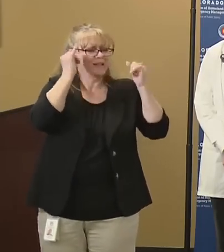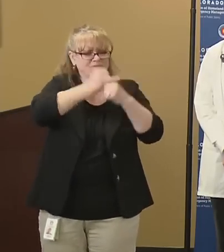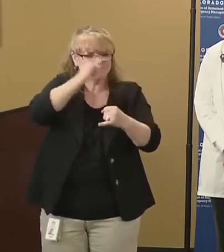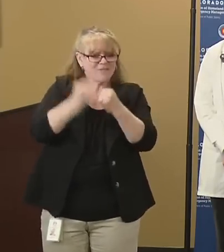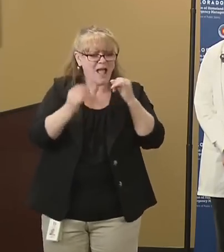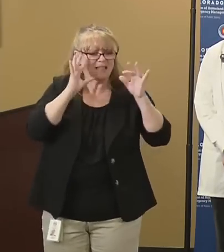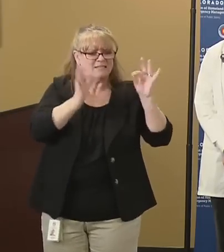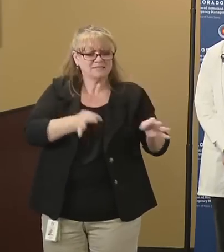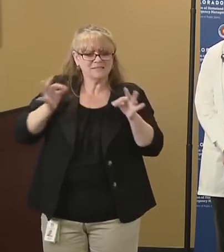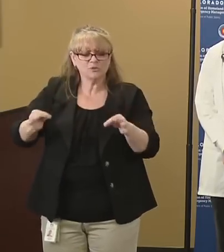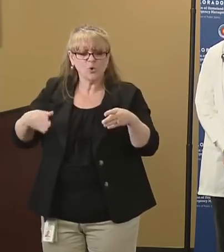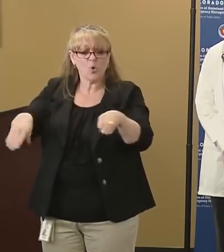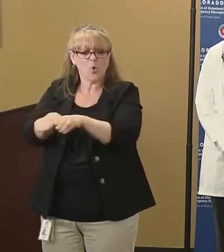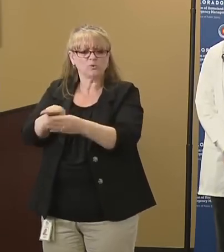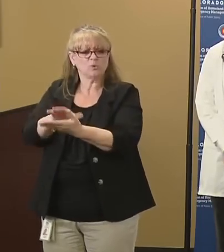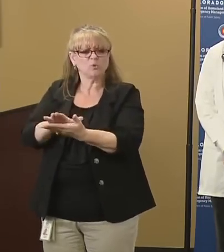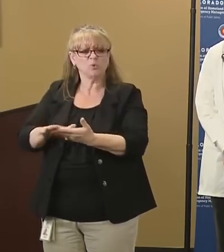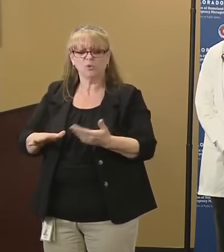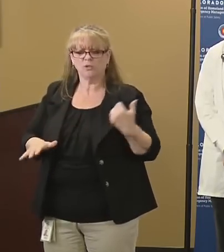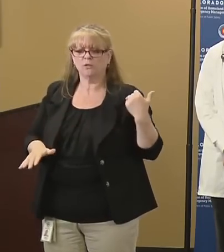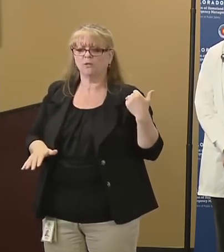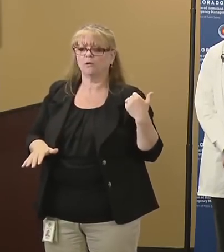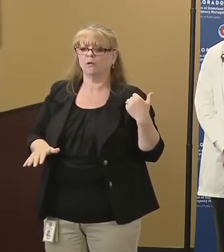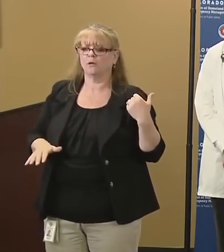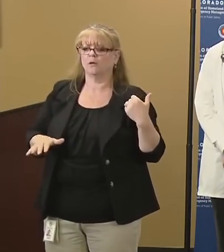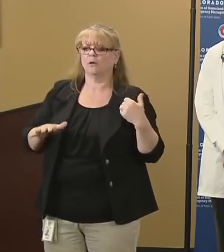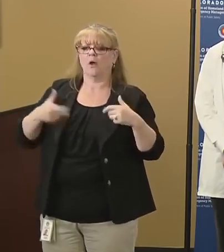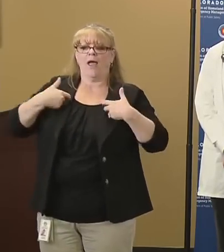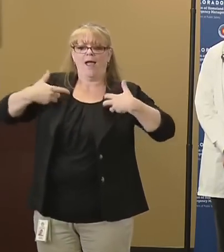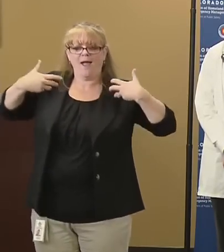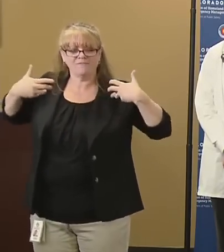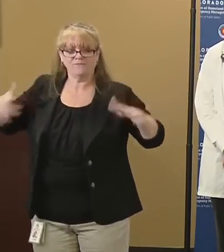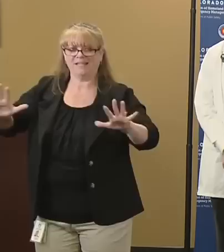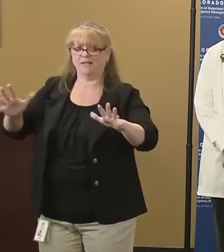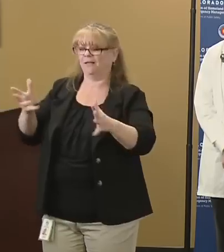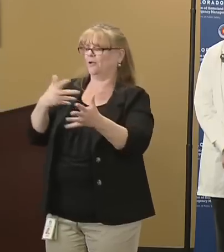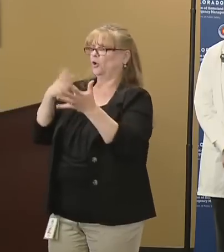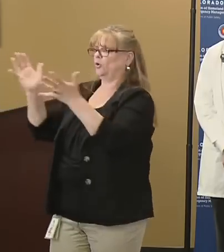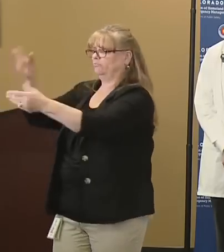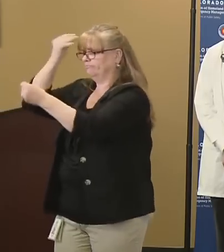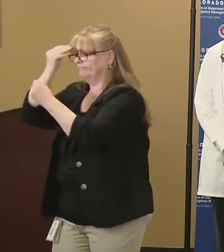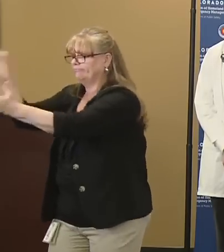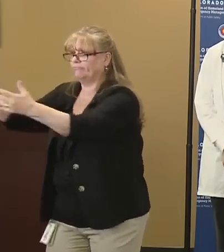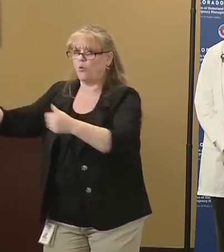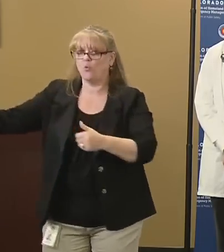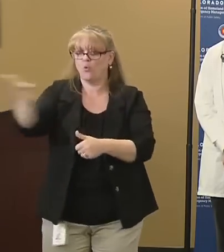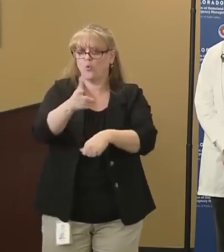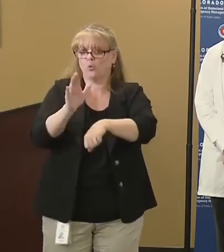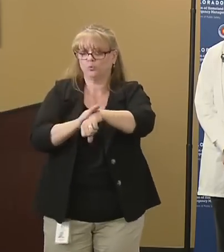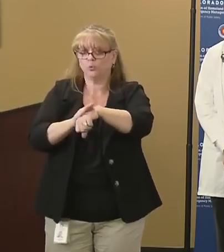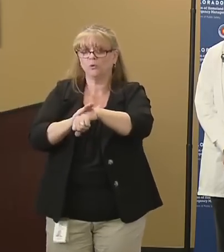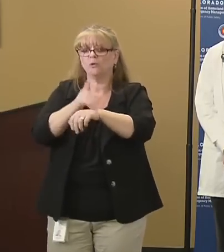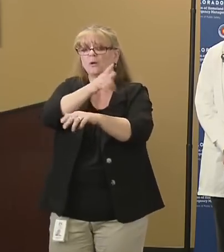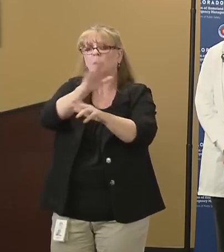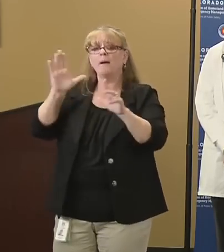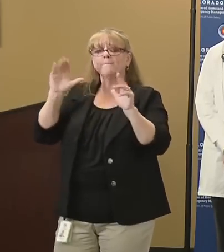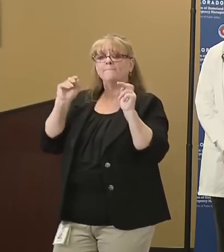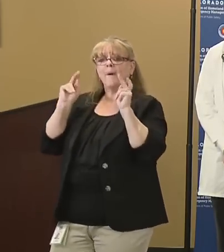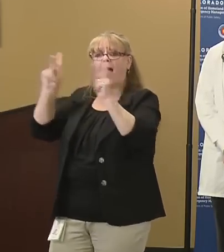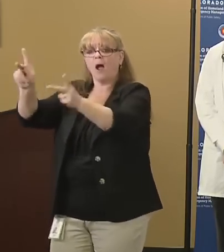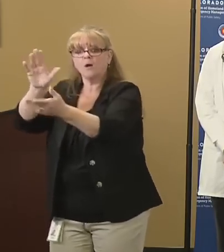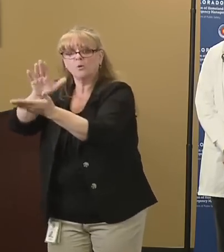prepare for traditional in-classroom instruction to not return by the end of this school year. That being